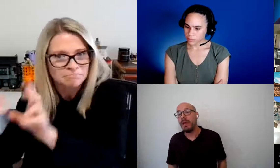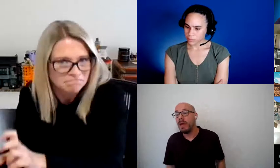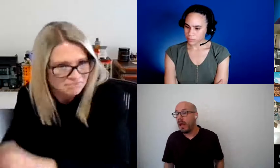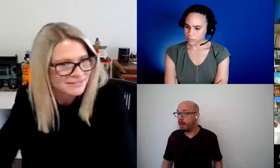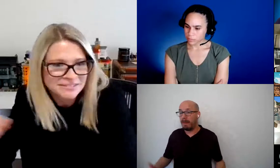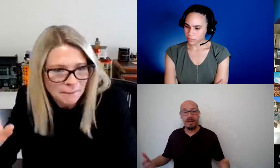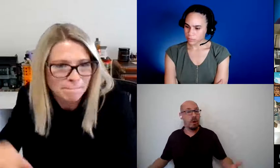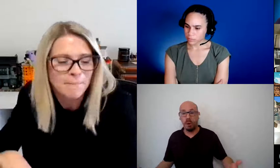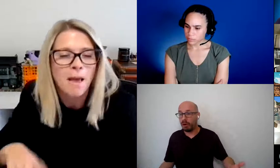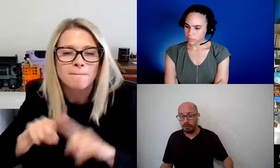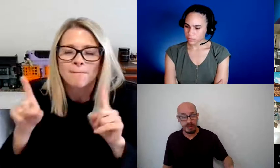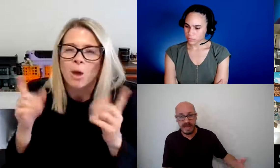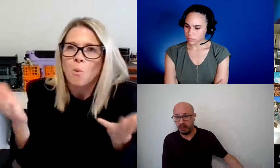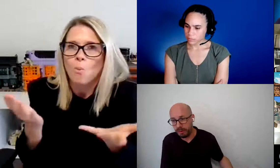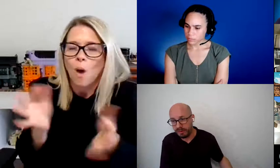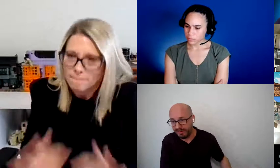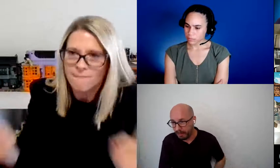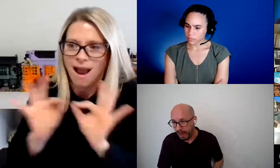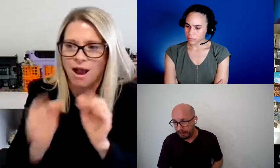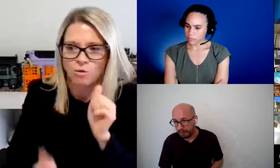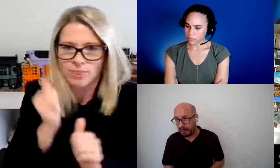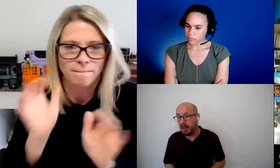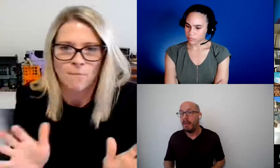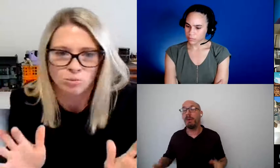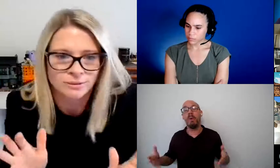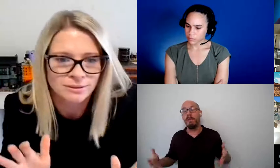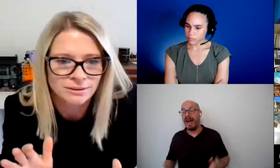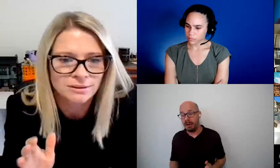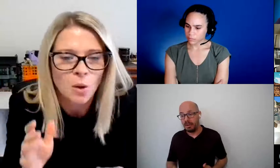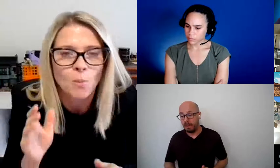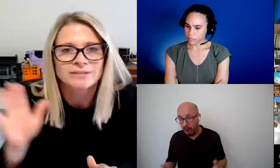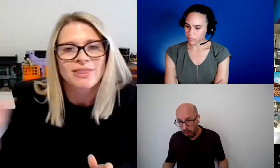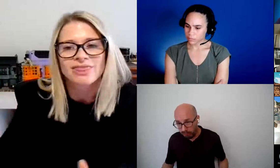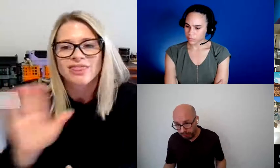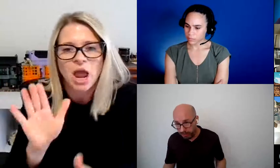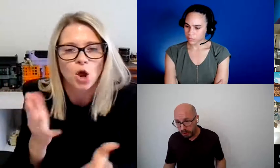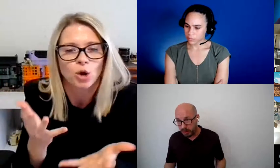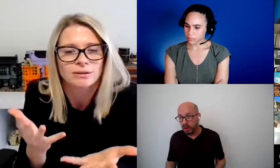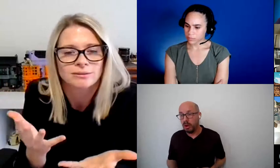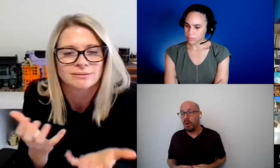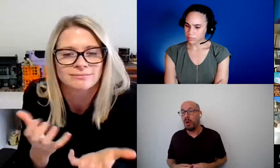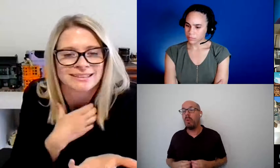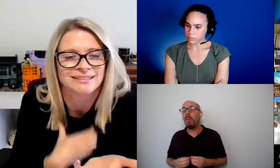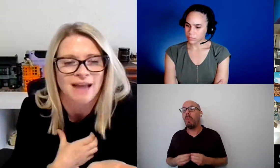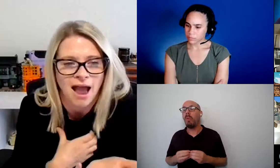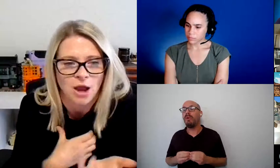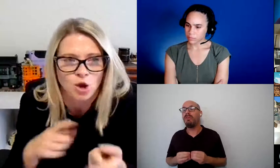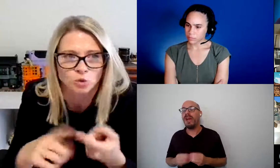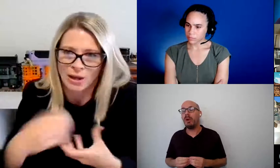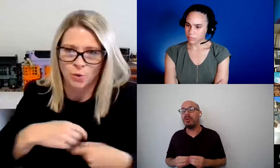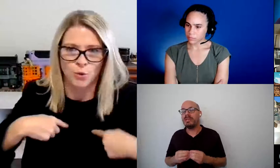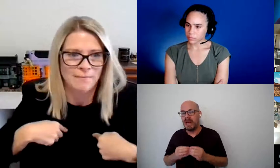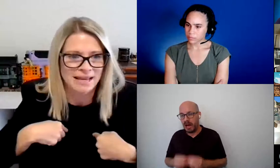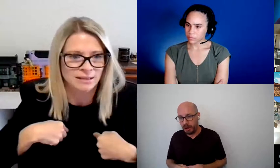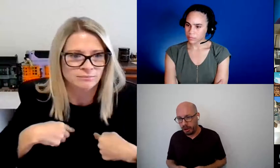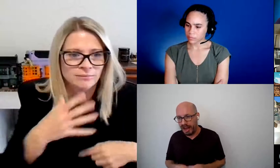and my co-workers would download the same app. But what mattered the most was their desire